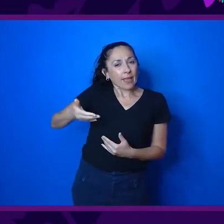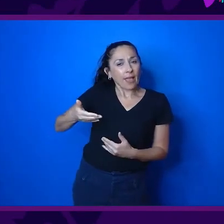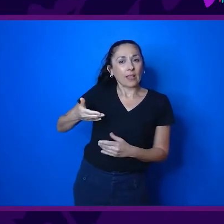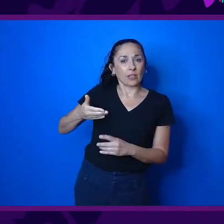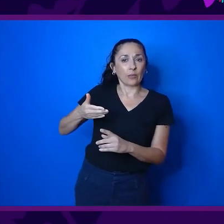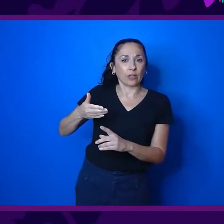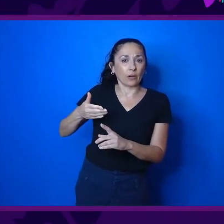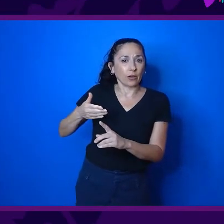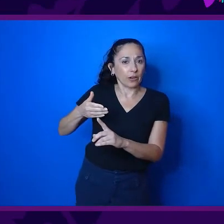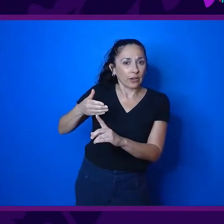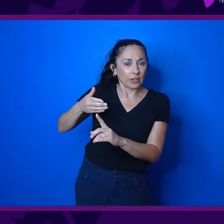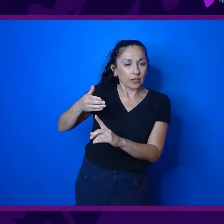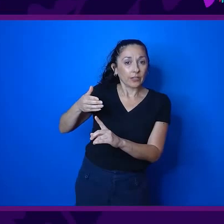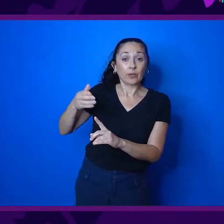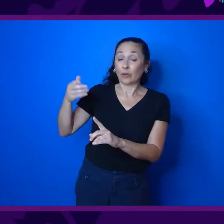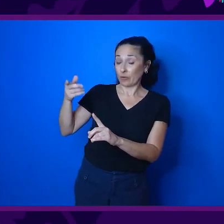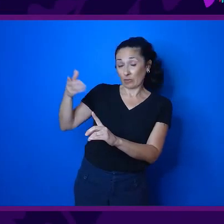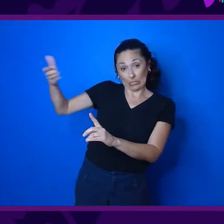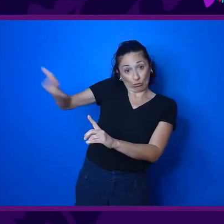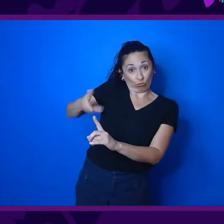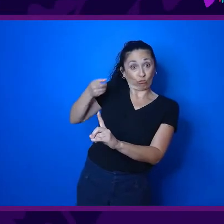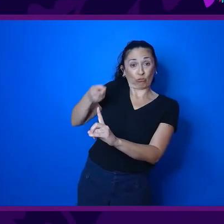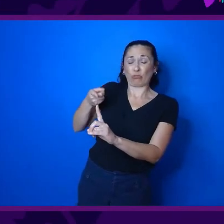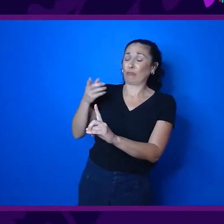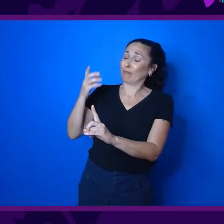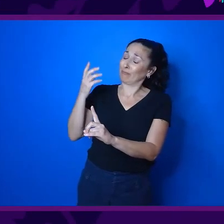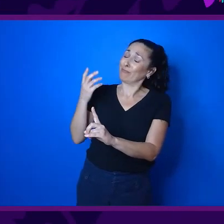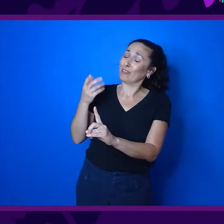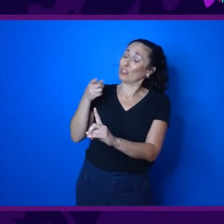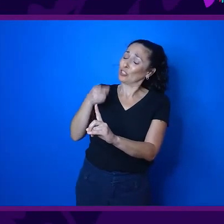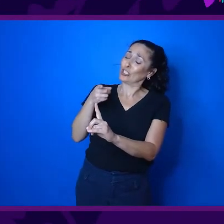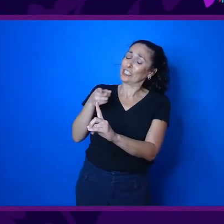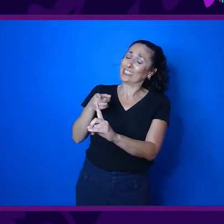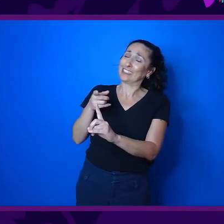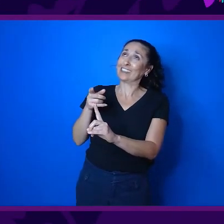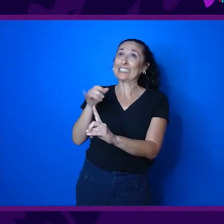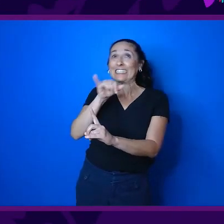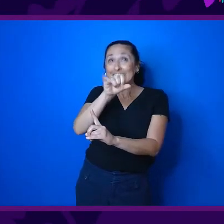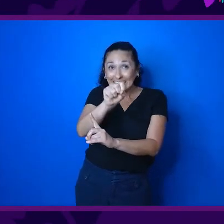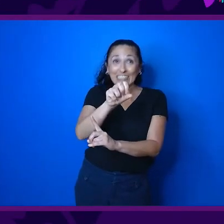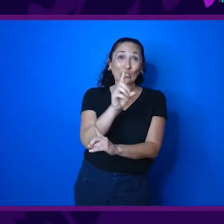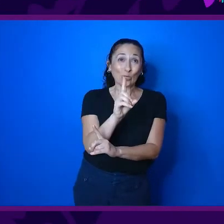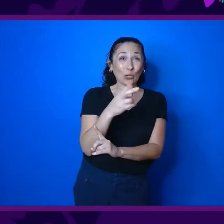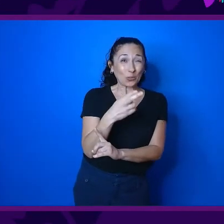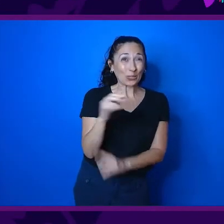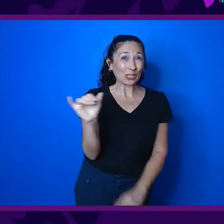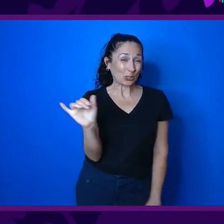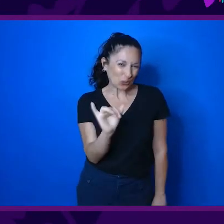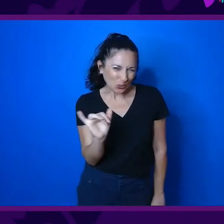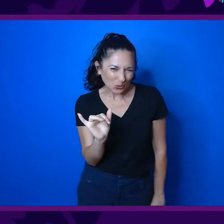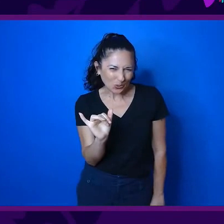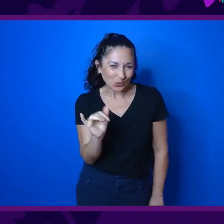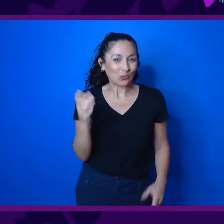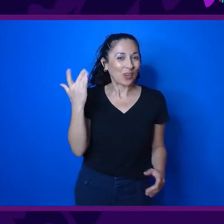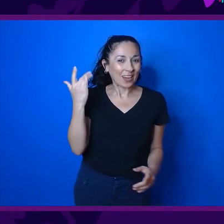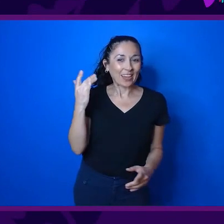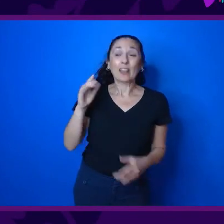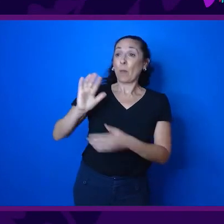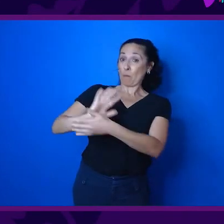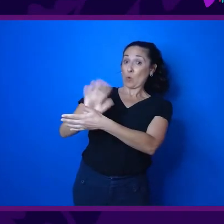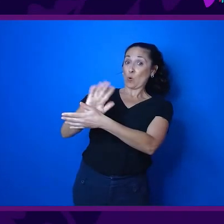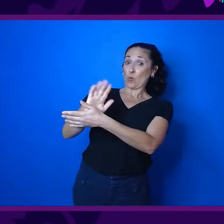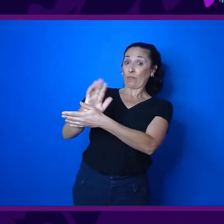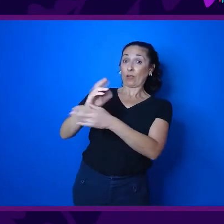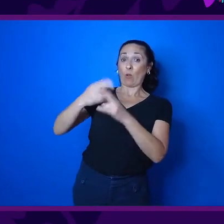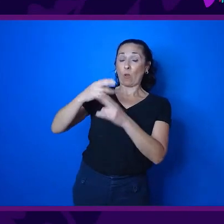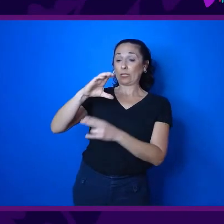because you can kind of say, is Dolores Huerta too. She played her in the movie Cesar Chavez. Please help